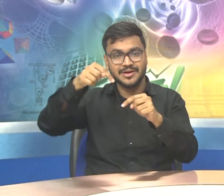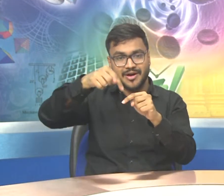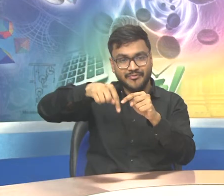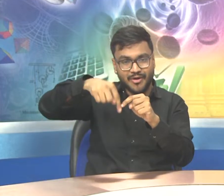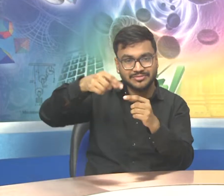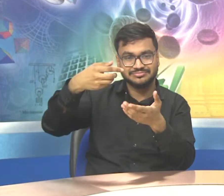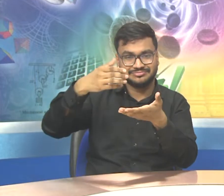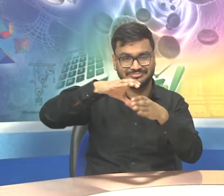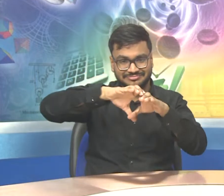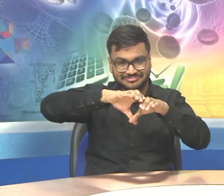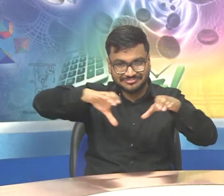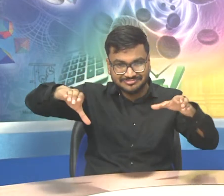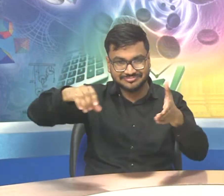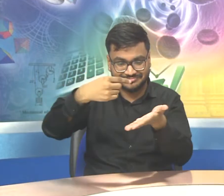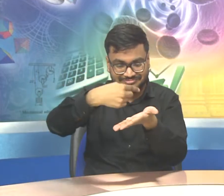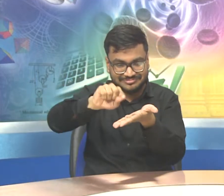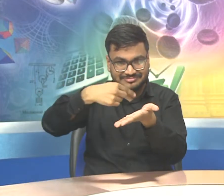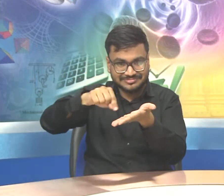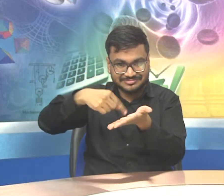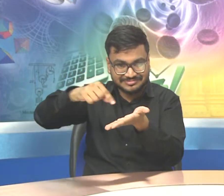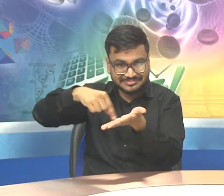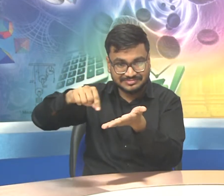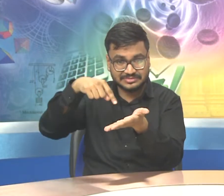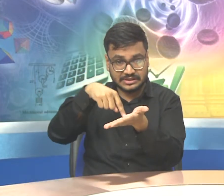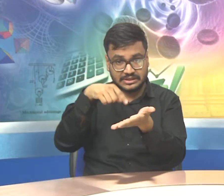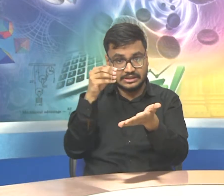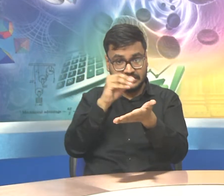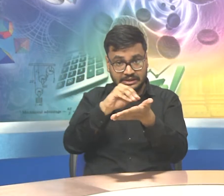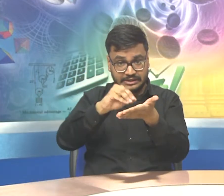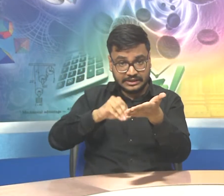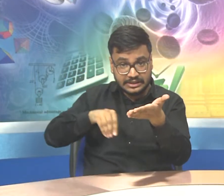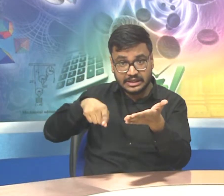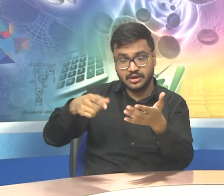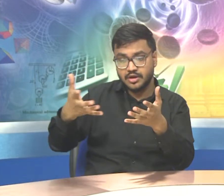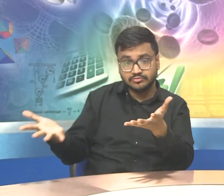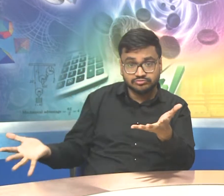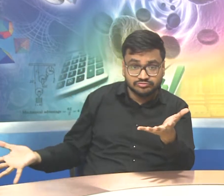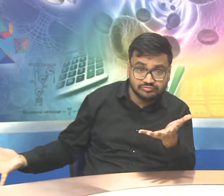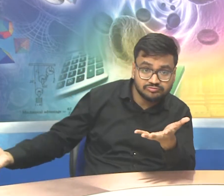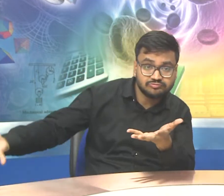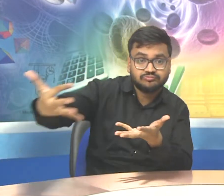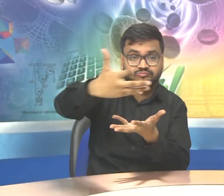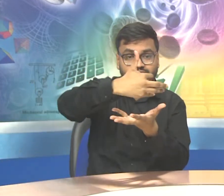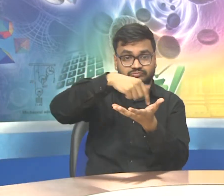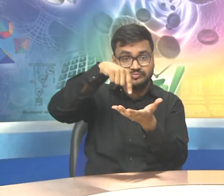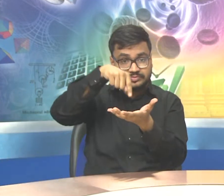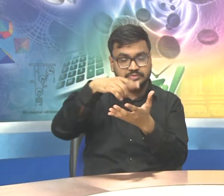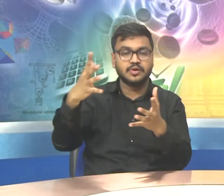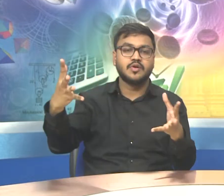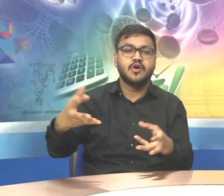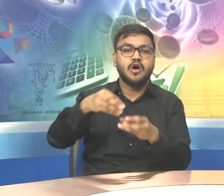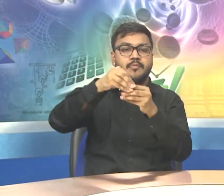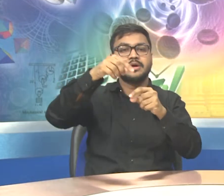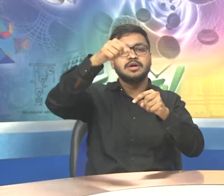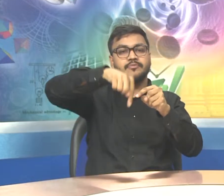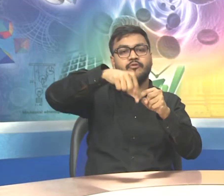Under this system, names of all the candidates are listed on the ballot paper and